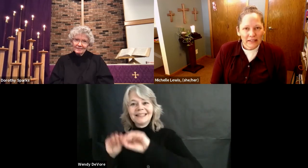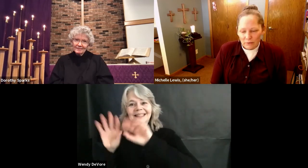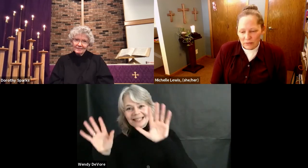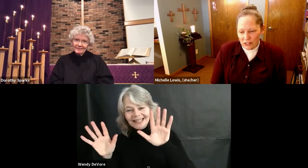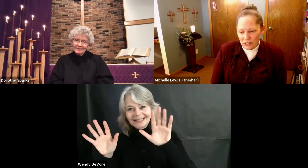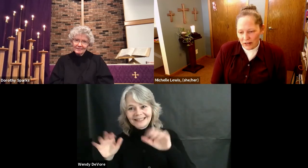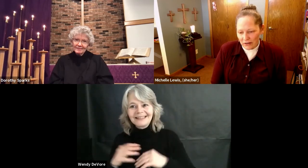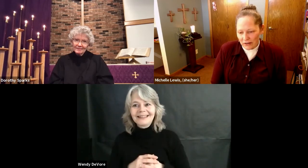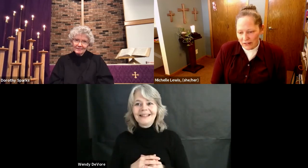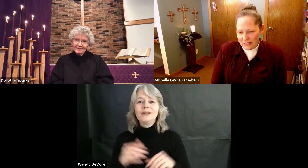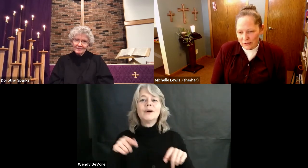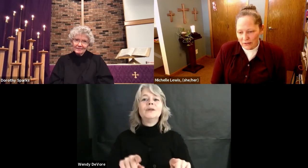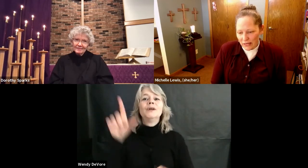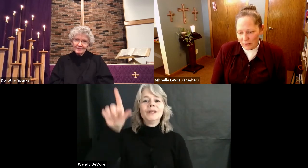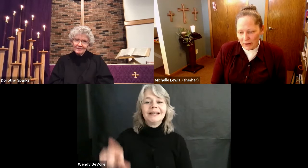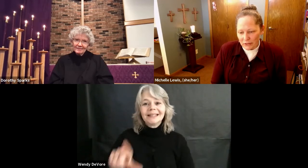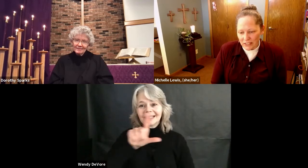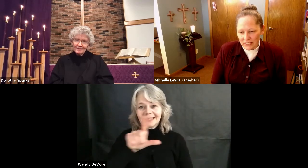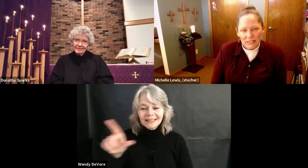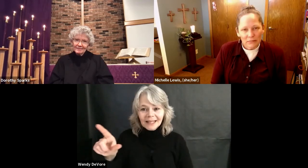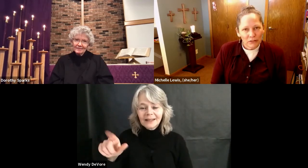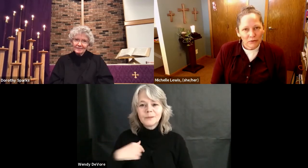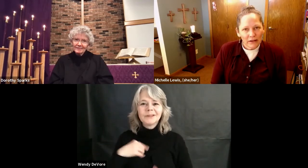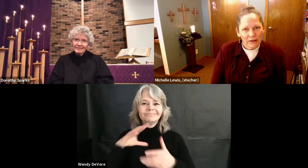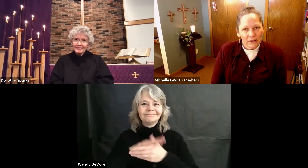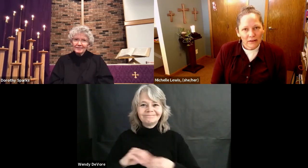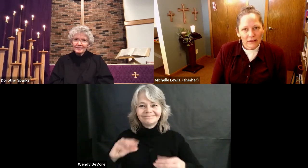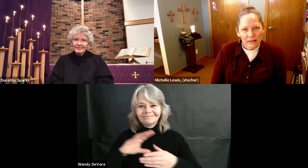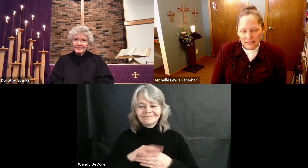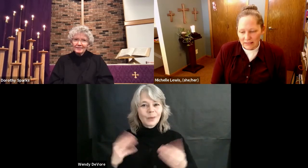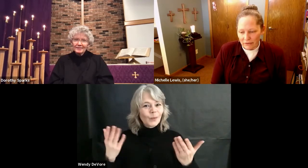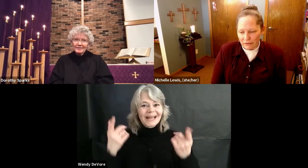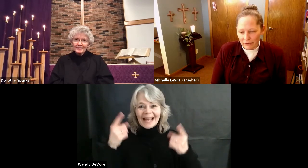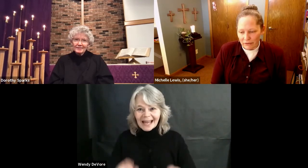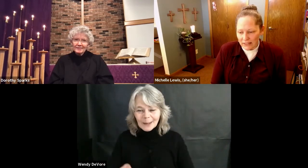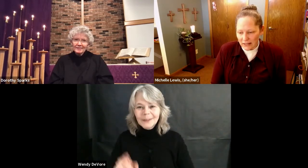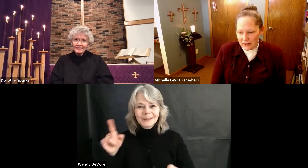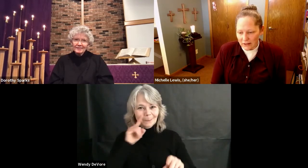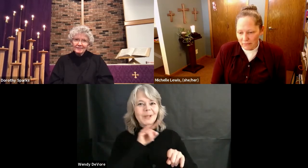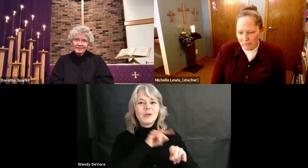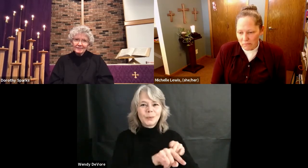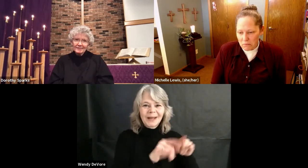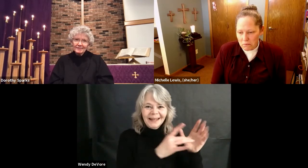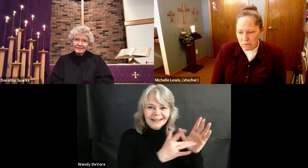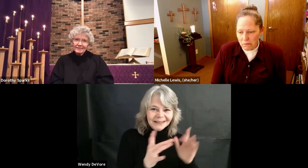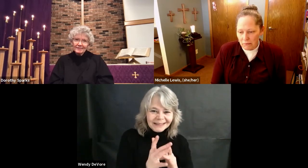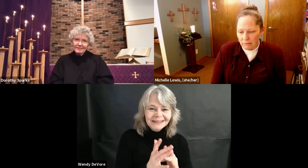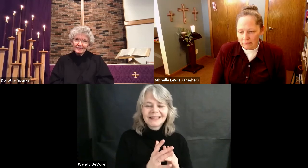During Lent, we share the story about Jesus' betrayal, his suffering and death.